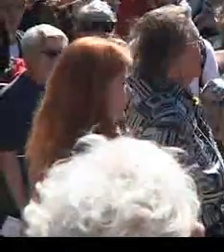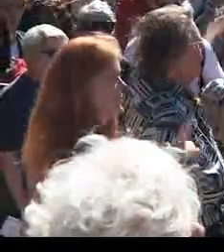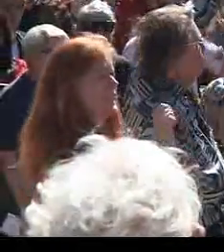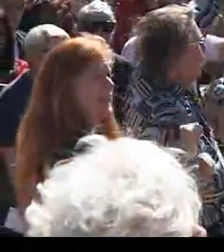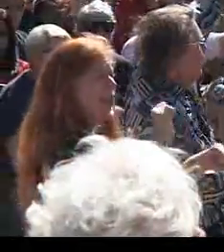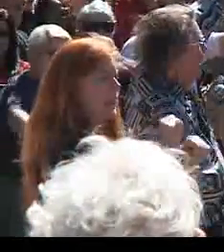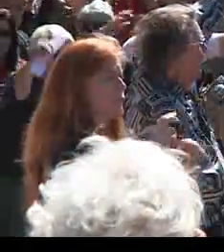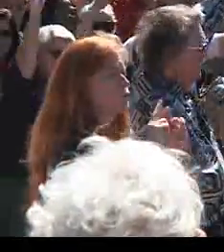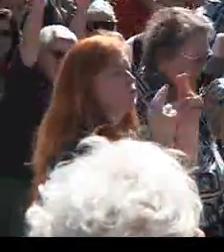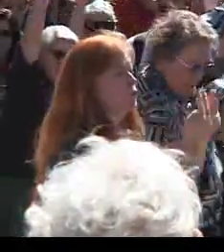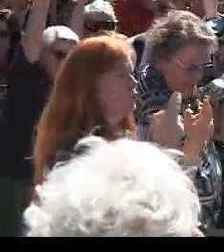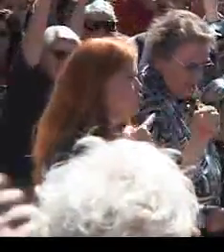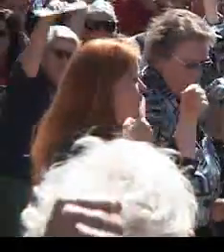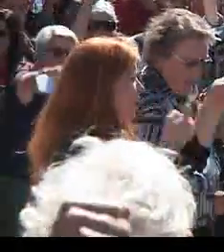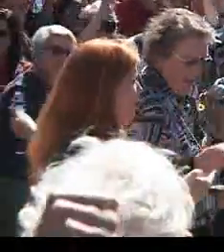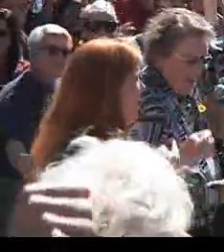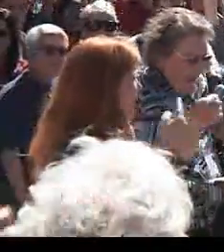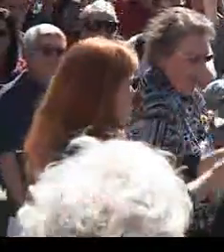Labor union struggles.